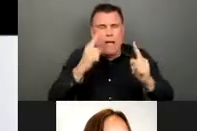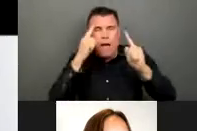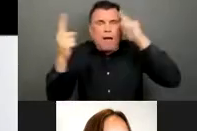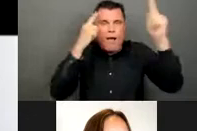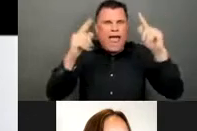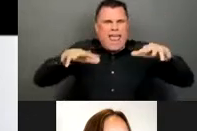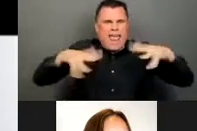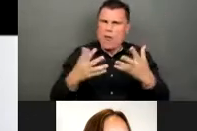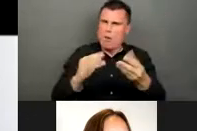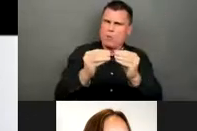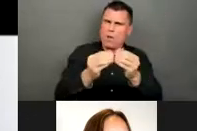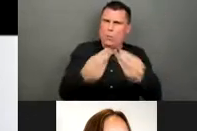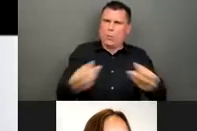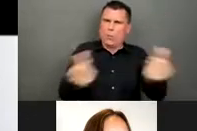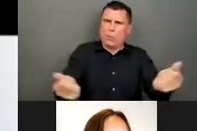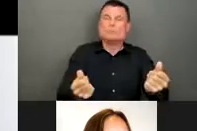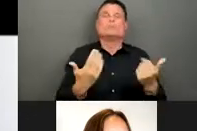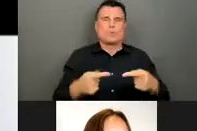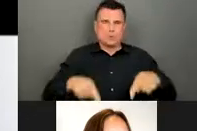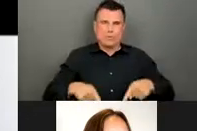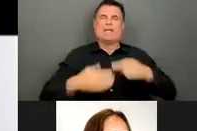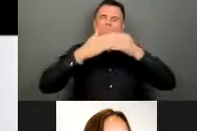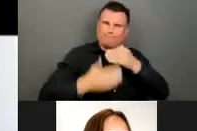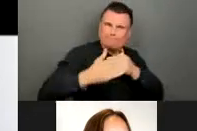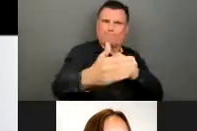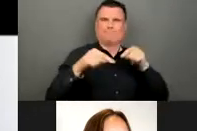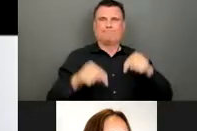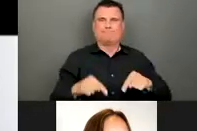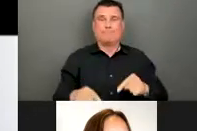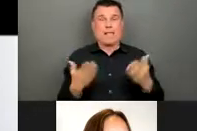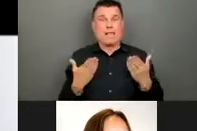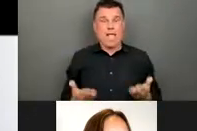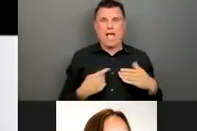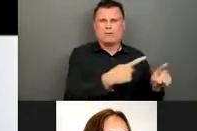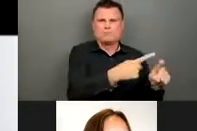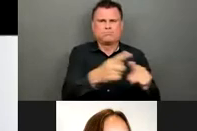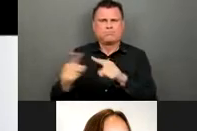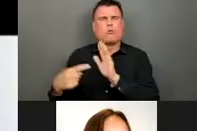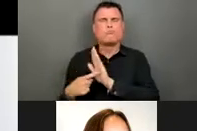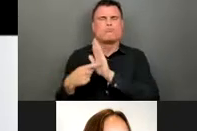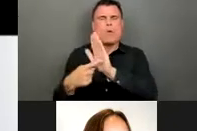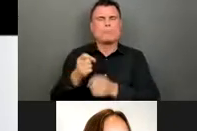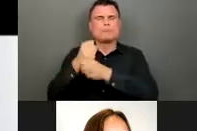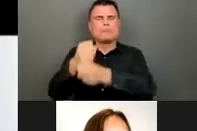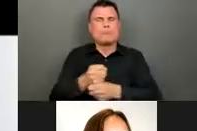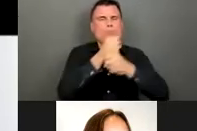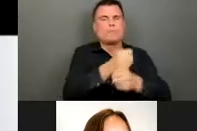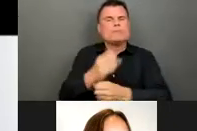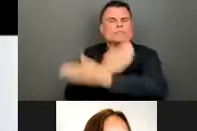that. Joining us today are distinguished representatives from the disability community, private sector,